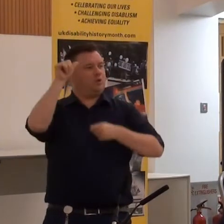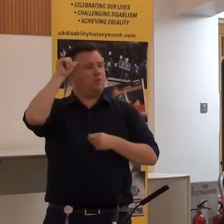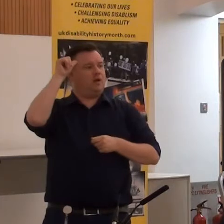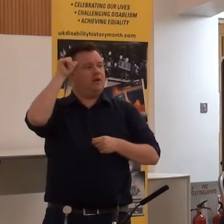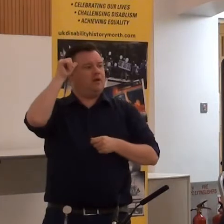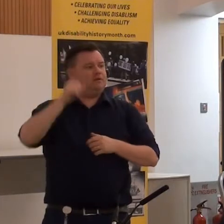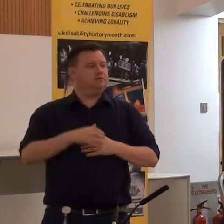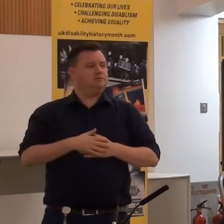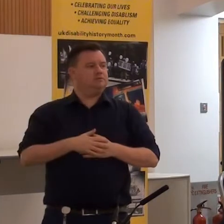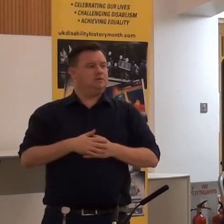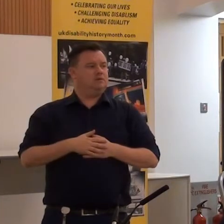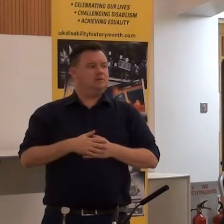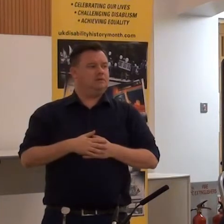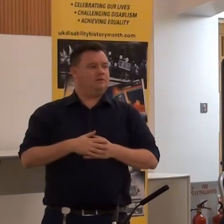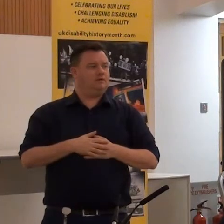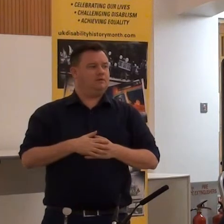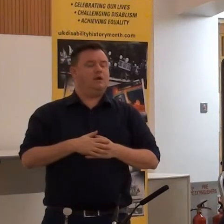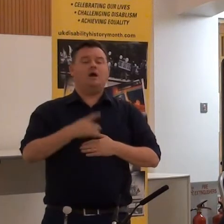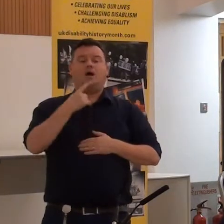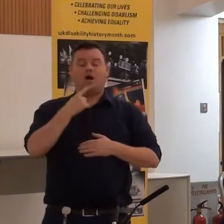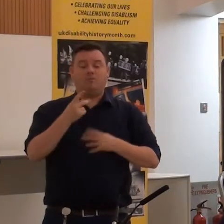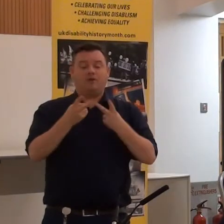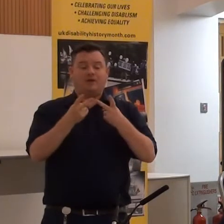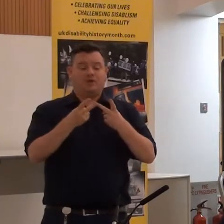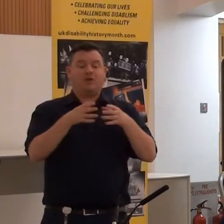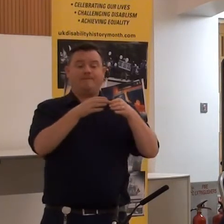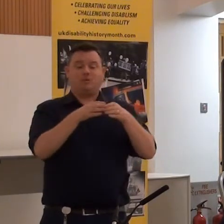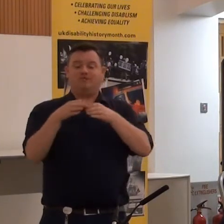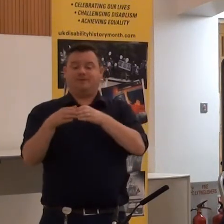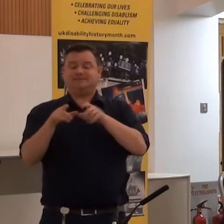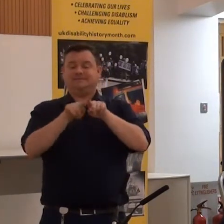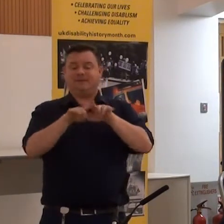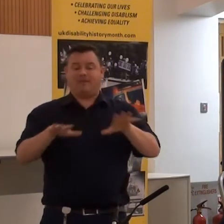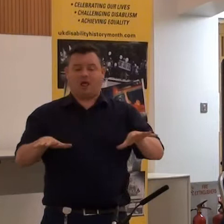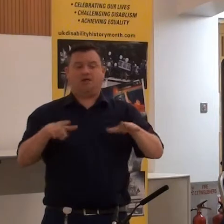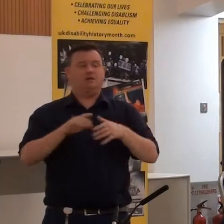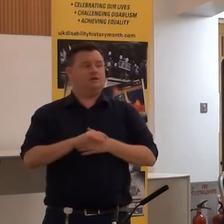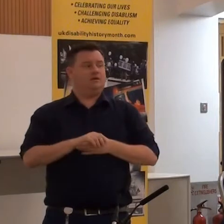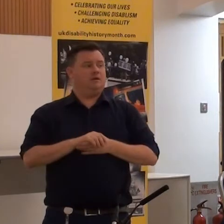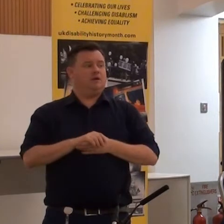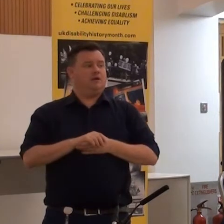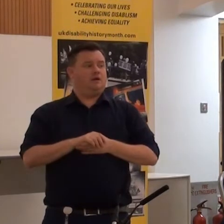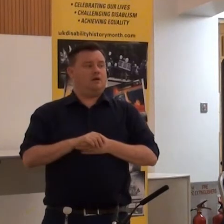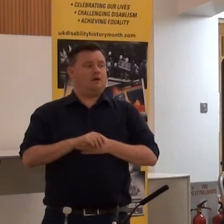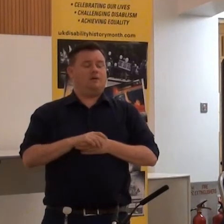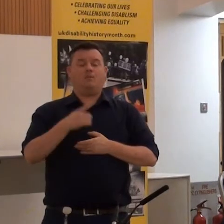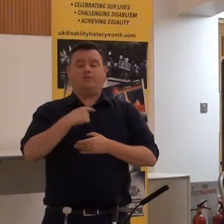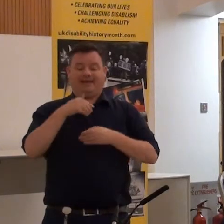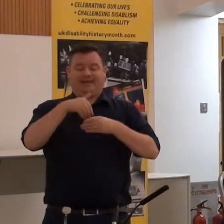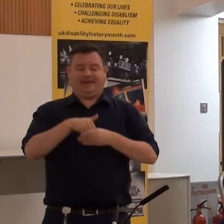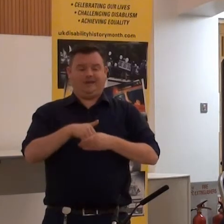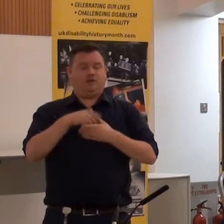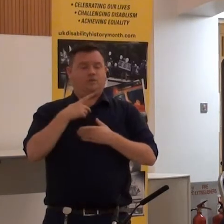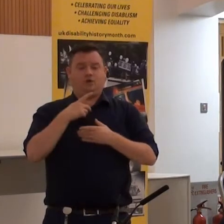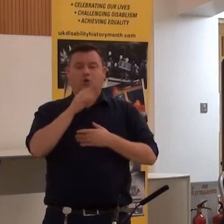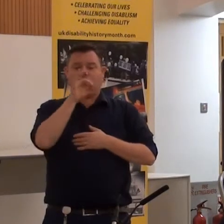are striking parallels with other social movements. One of the struggles that I'm constantly in is the questions